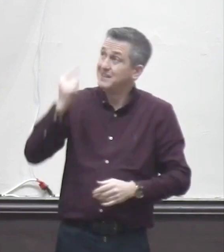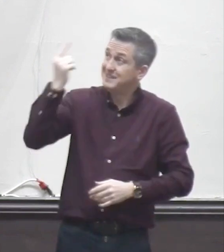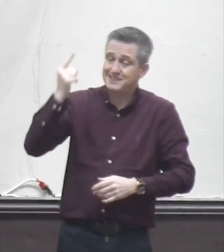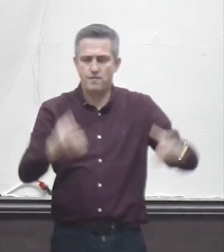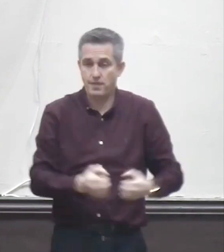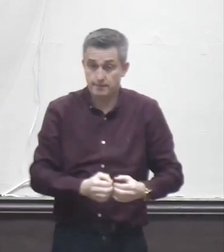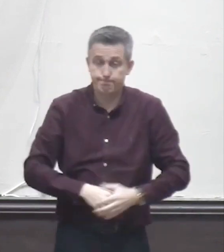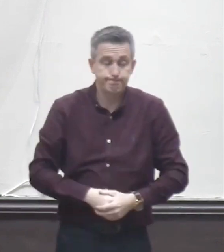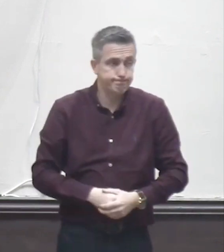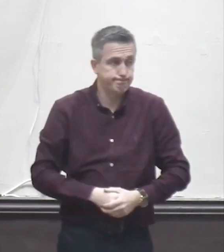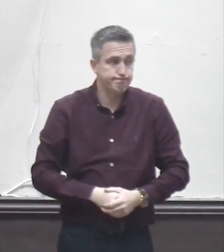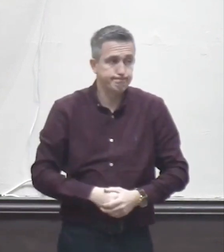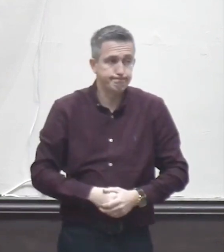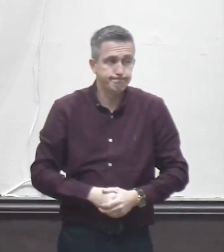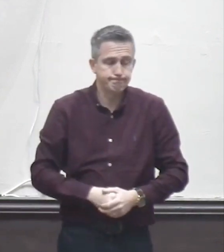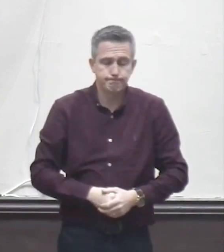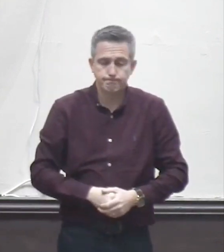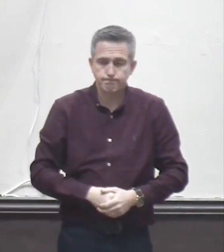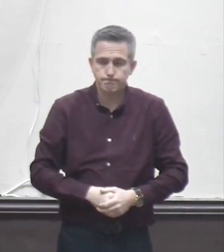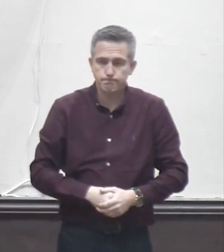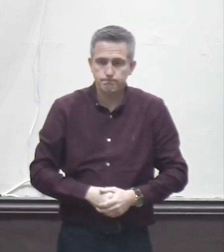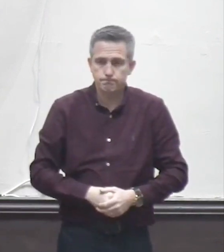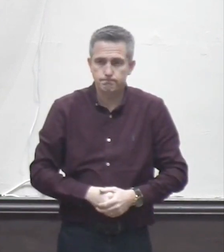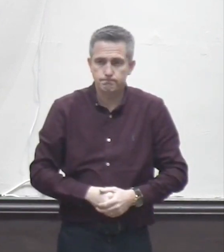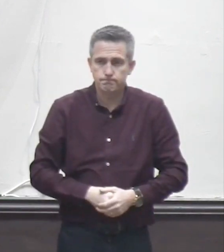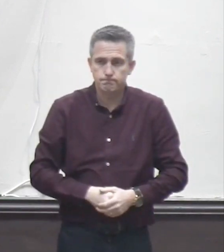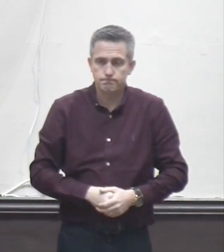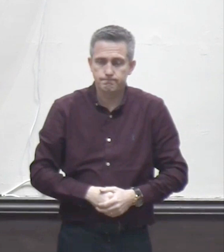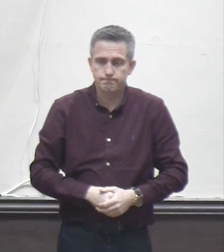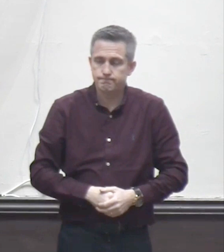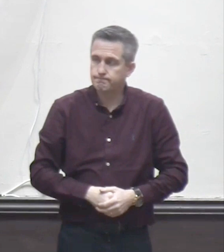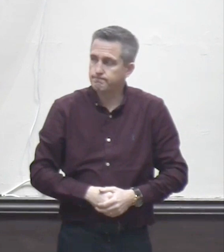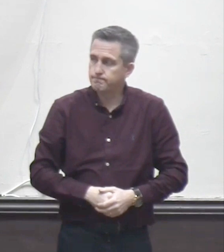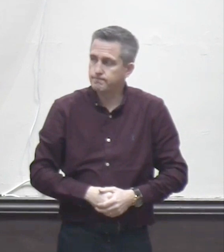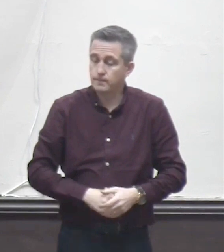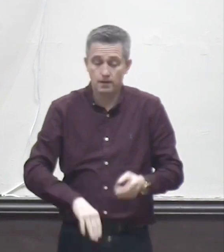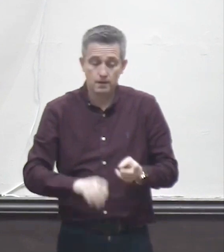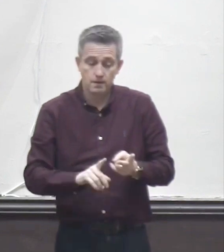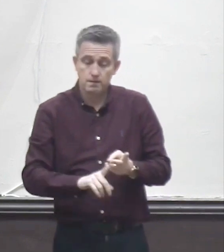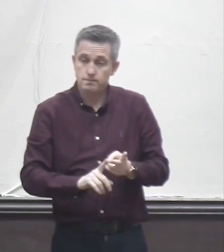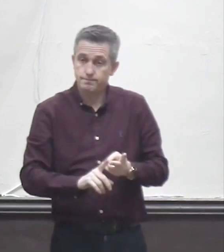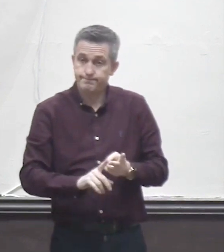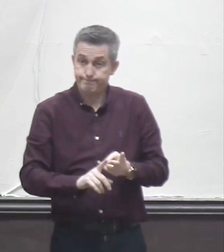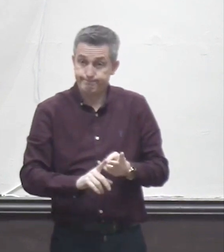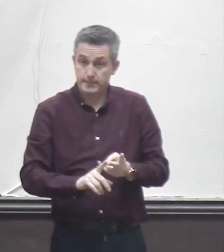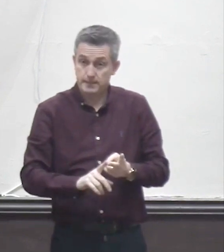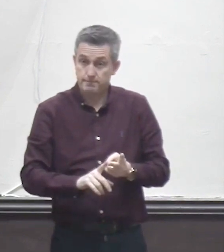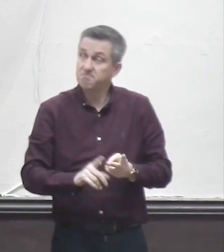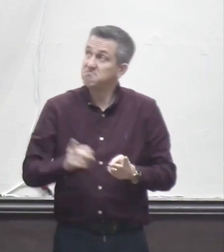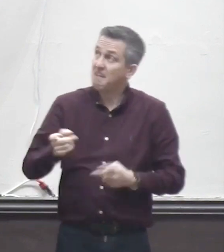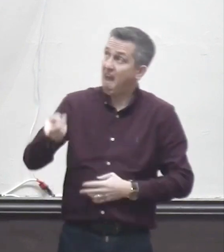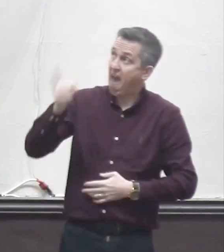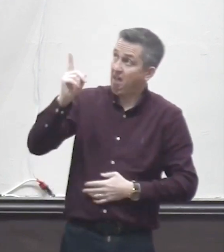everything. When we move on to the aspect of uluhiyya, we understand the fact that Allah Azza